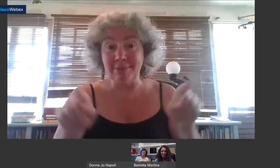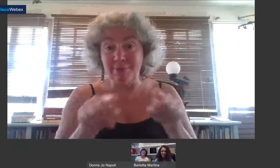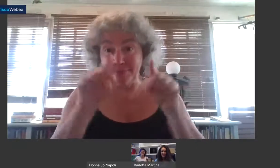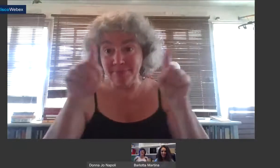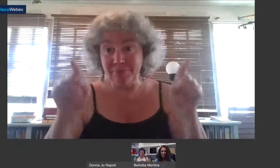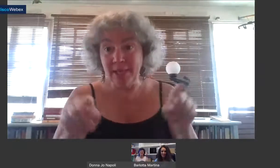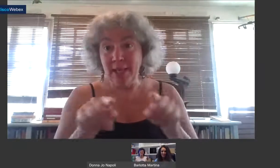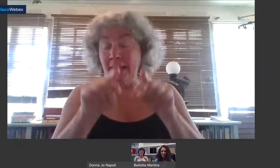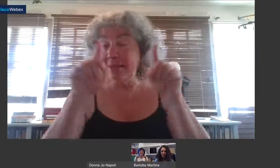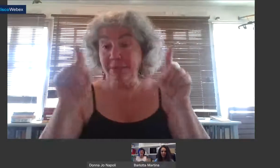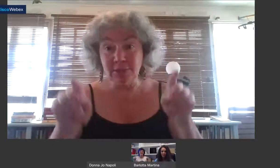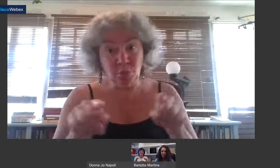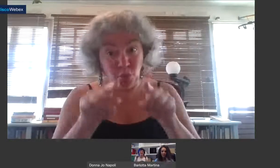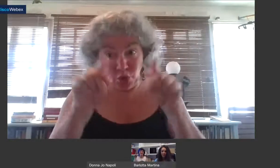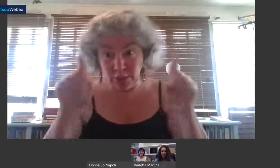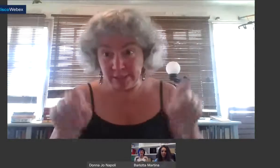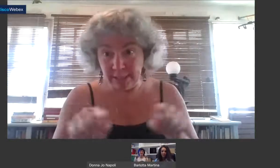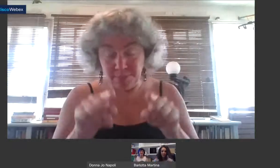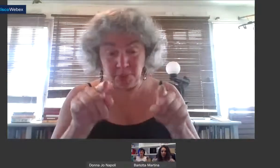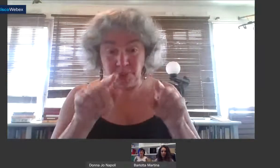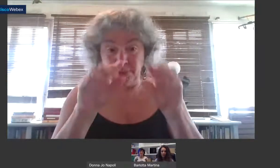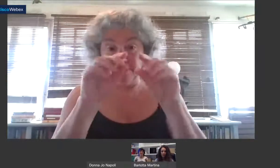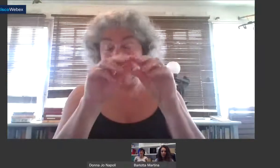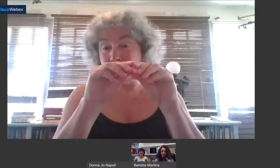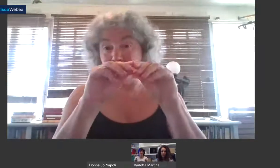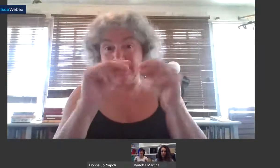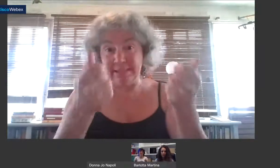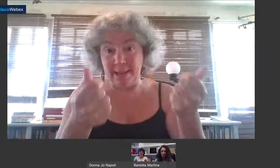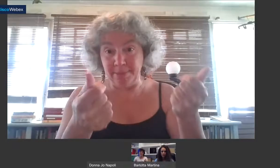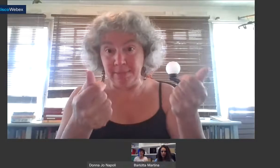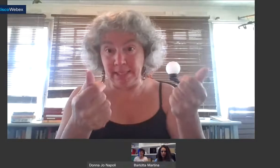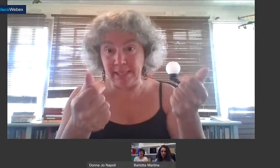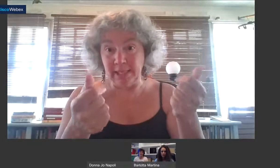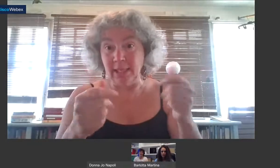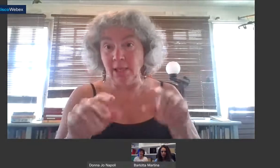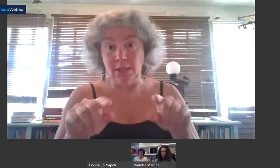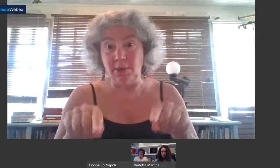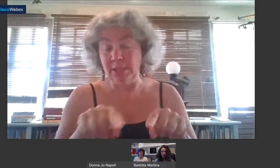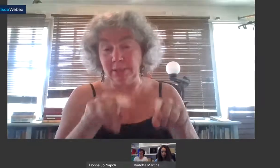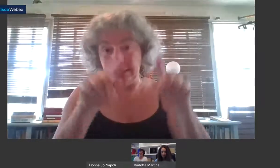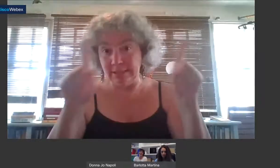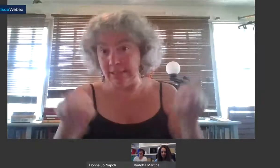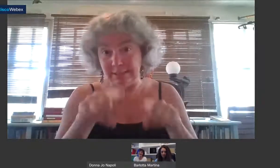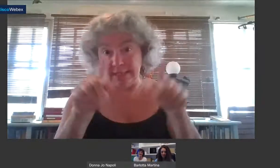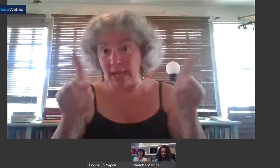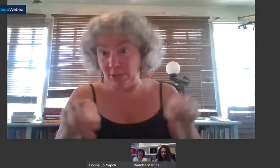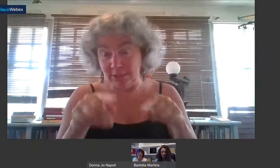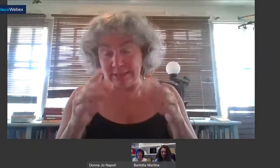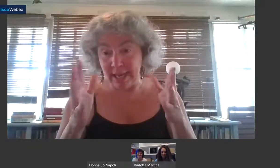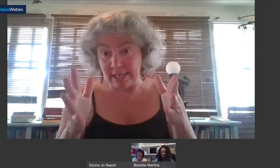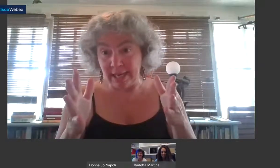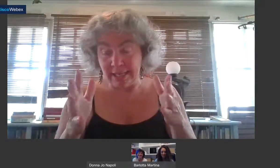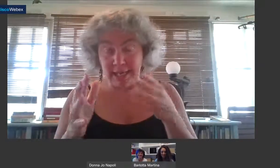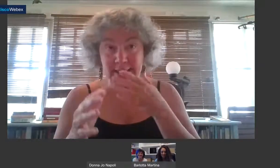for it. And if this were a tape recorder, the tape would snap immediately. You know, it's not a good sign